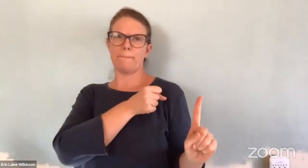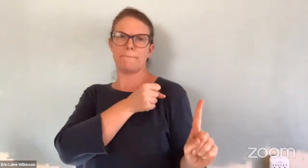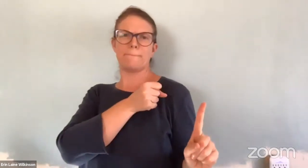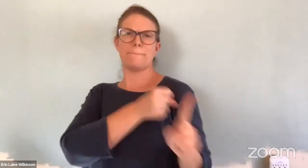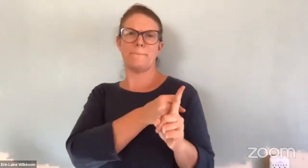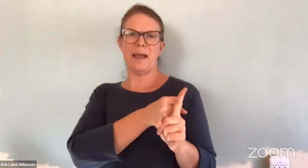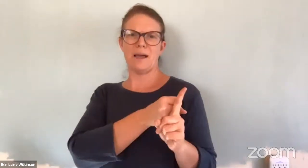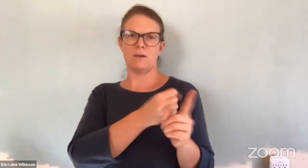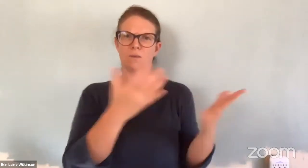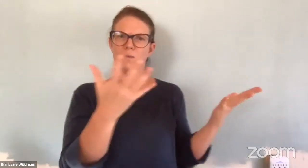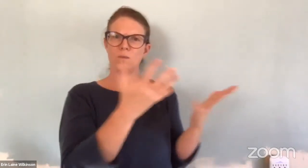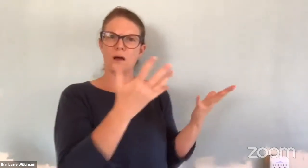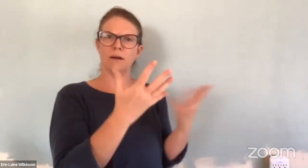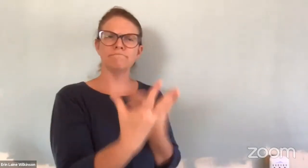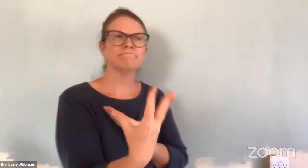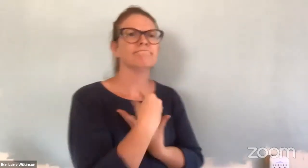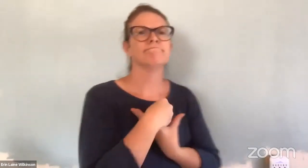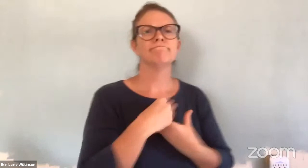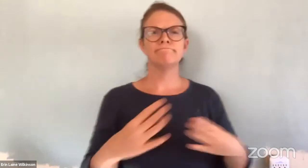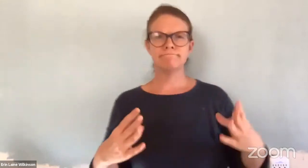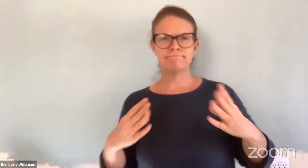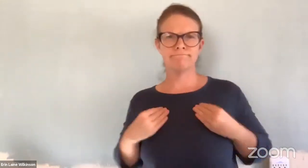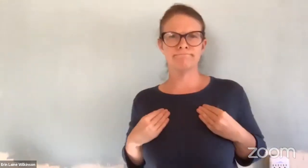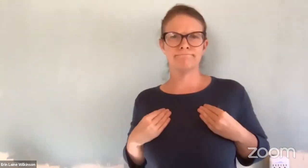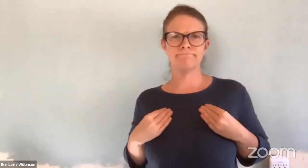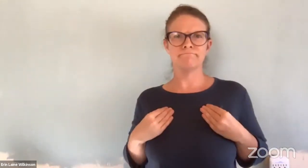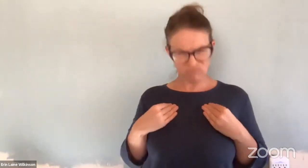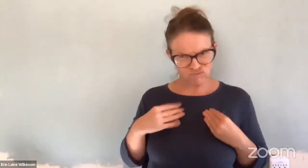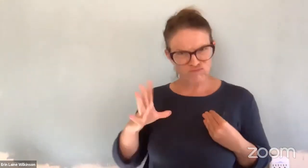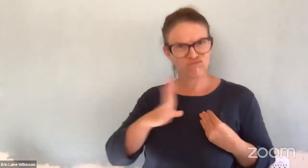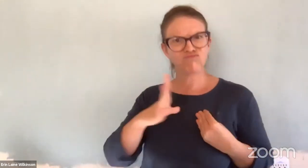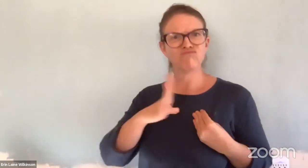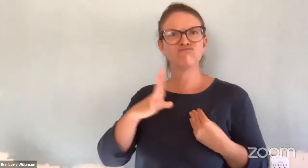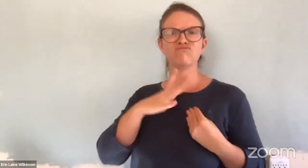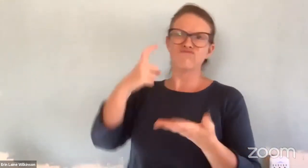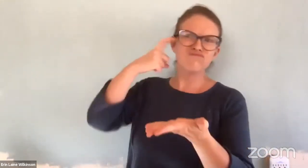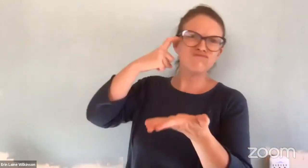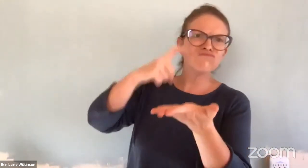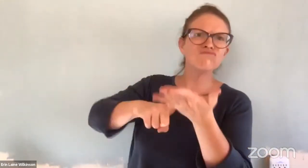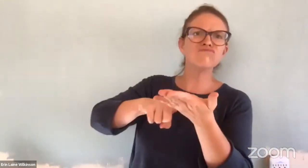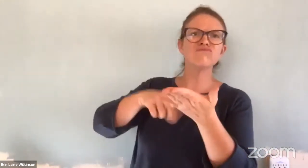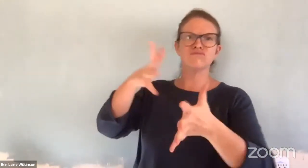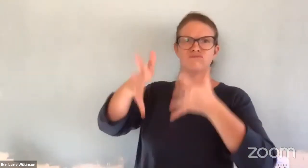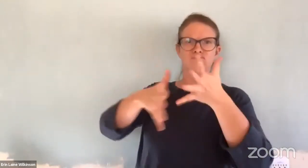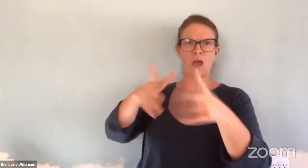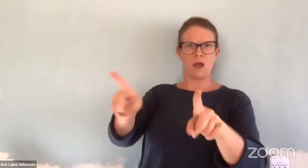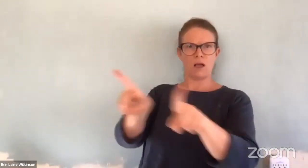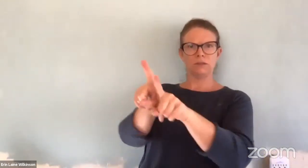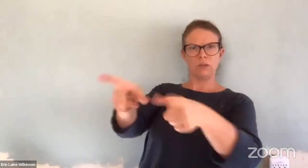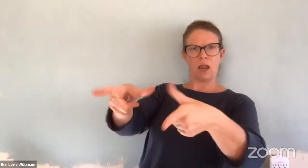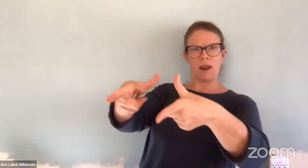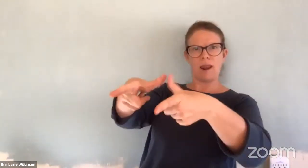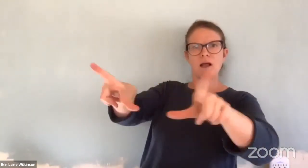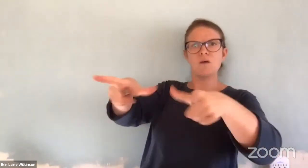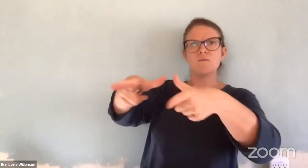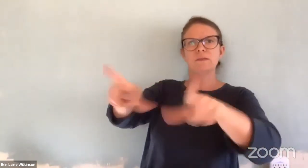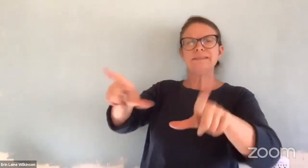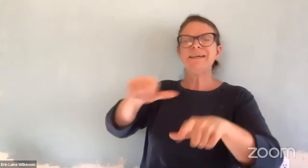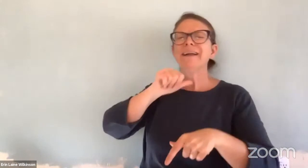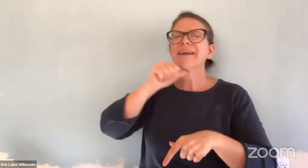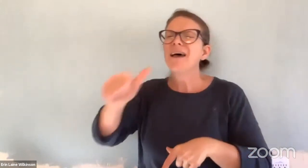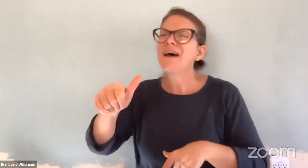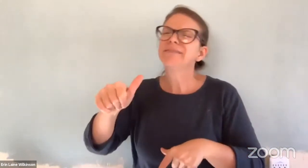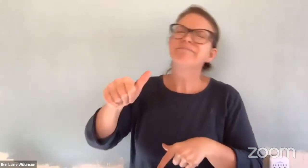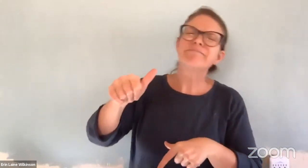I wonder how that change in attitude, that increase in awareness, that openness, how does that impact